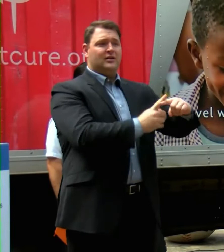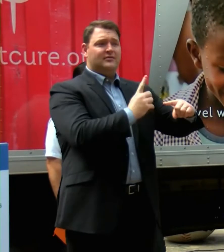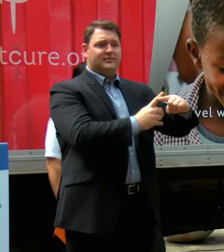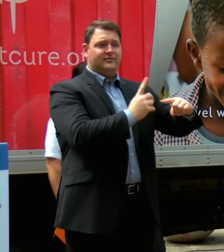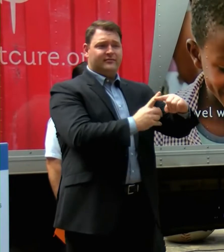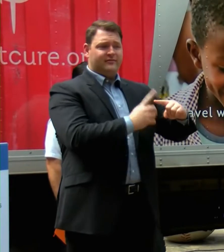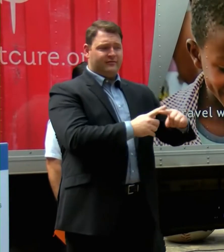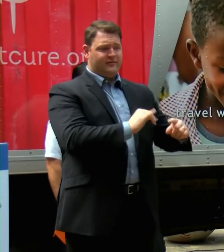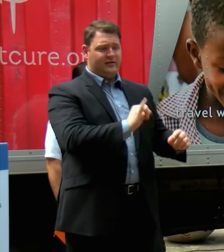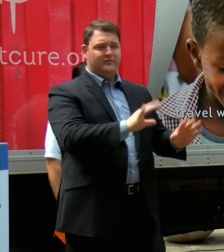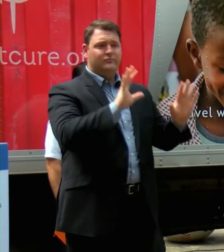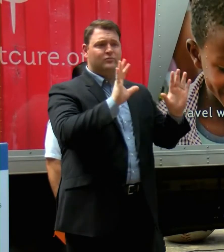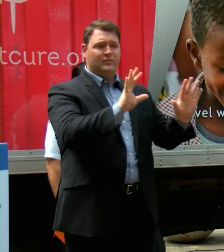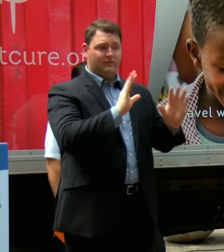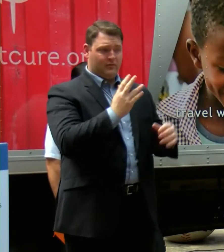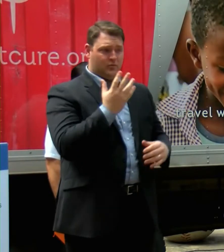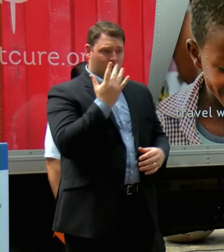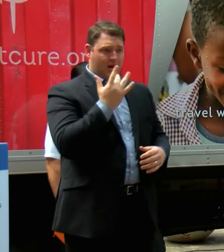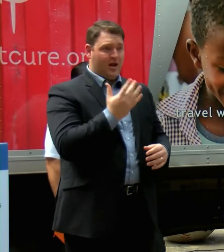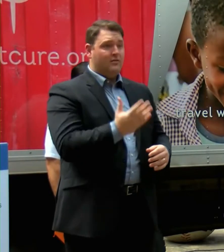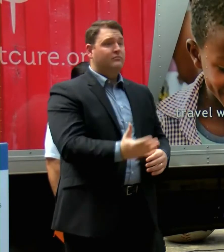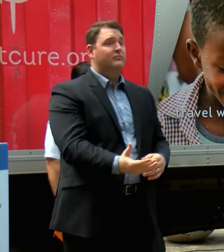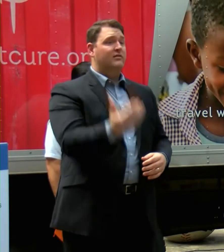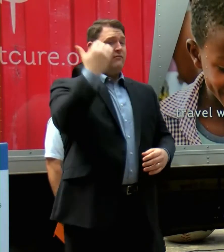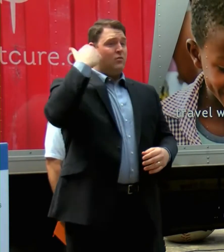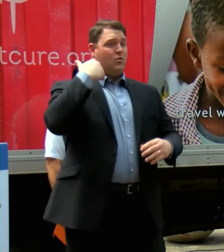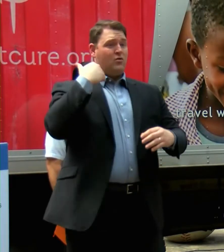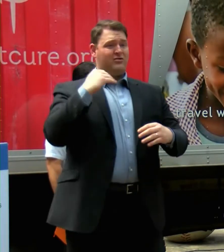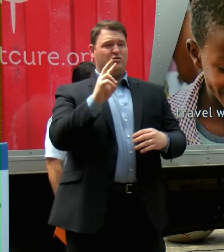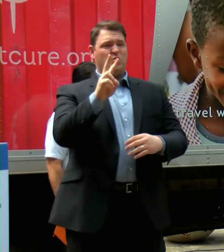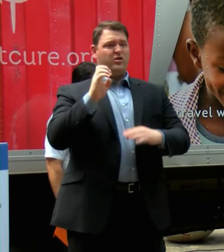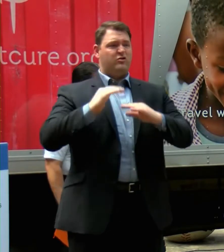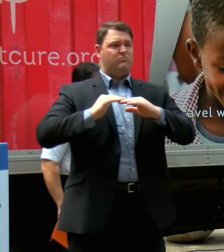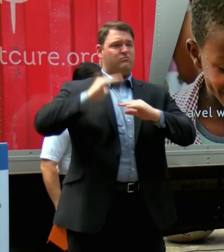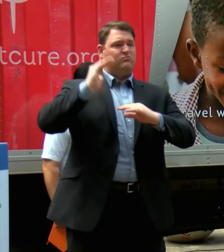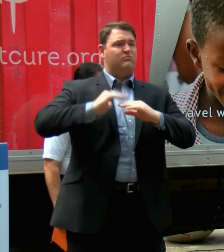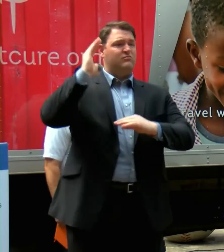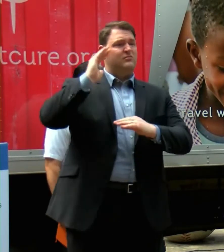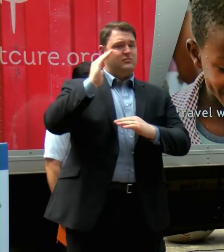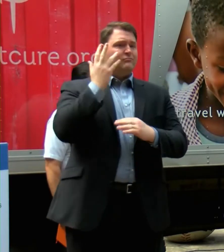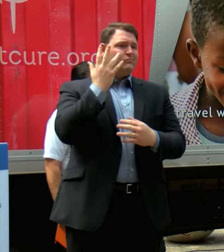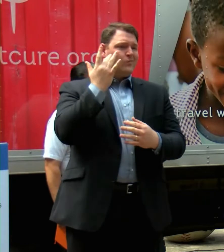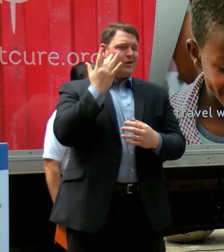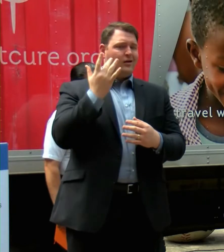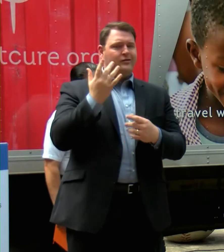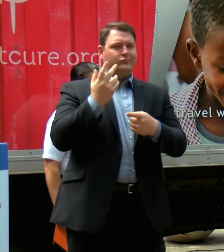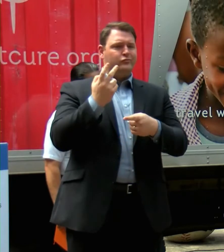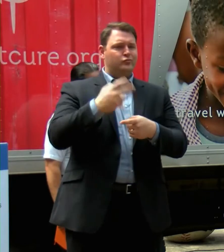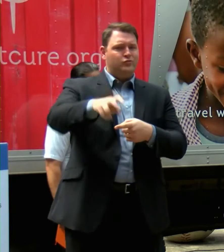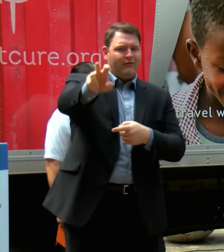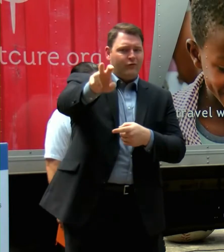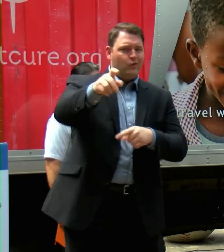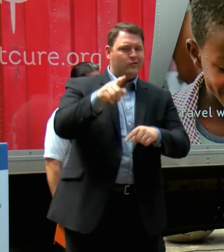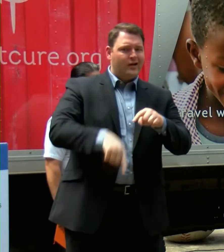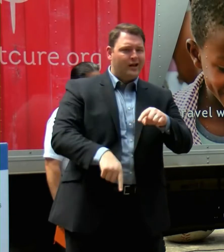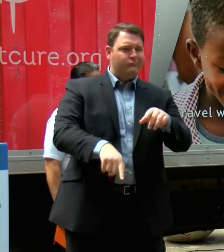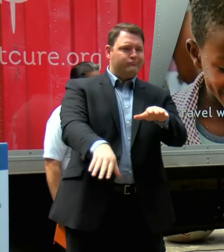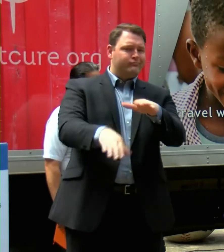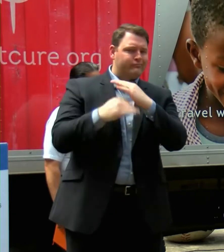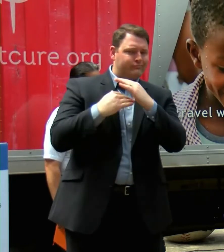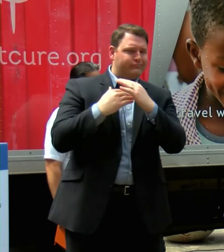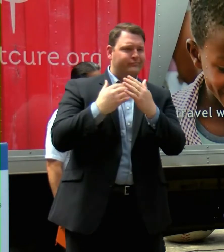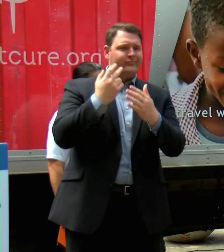because at one time that was well over 200. And some of that was due to travel restrictions and things about